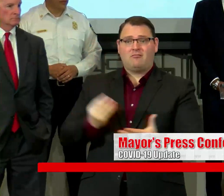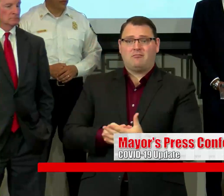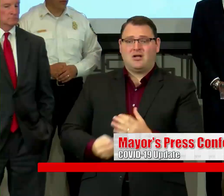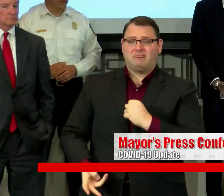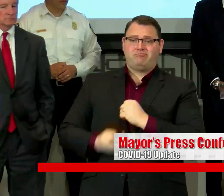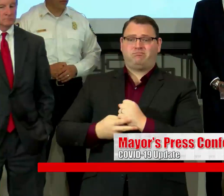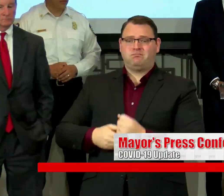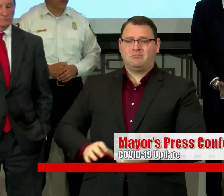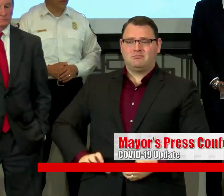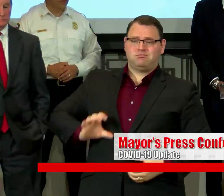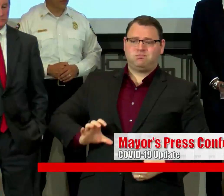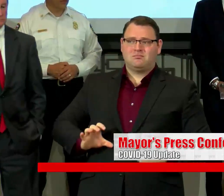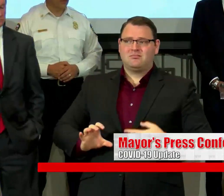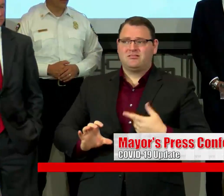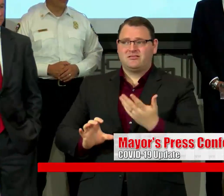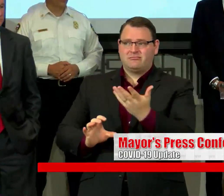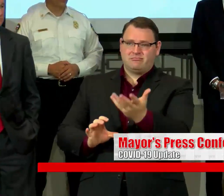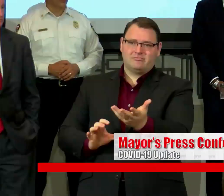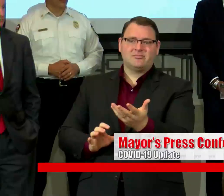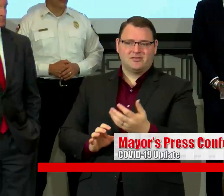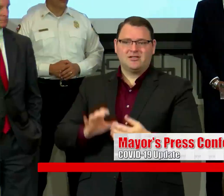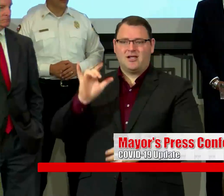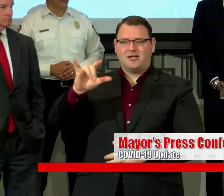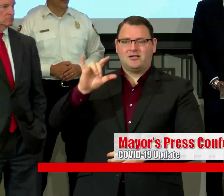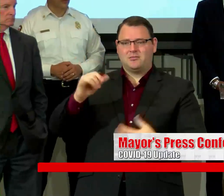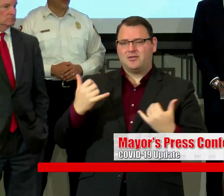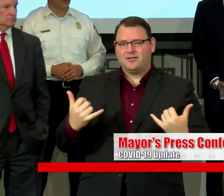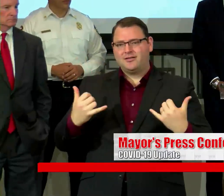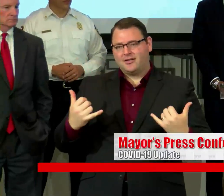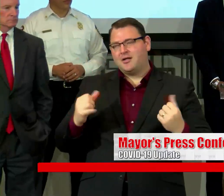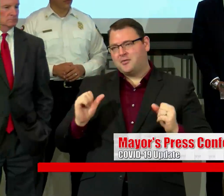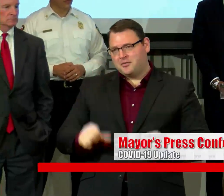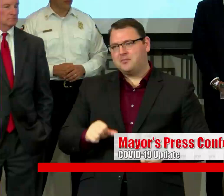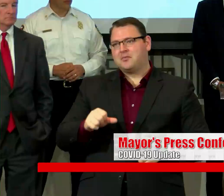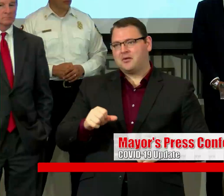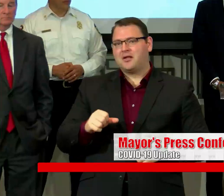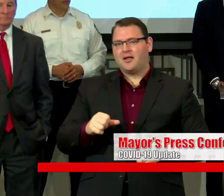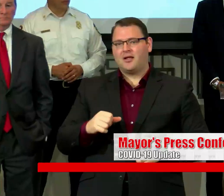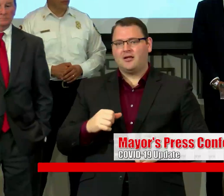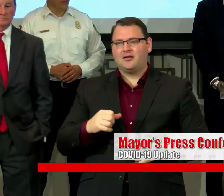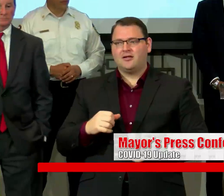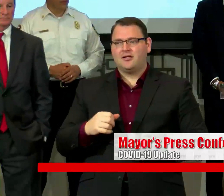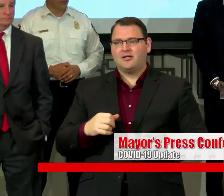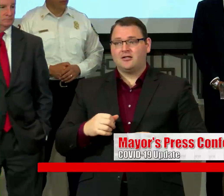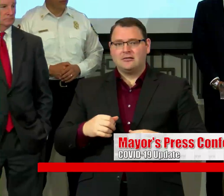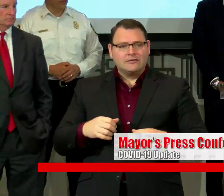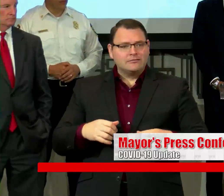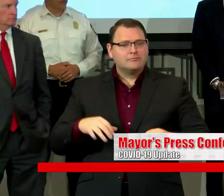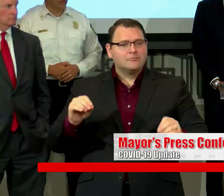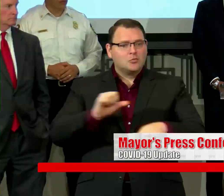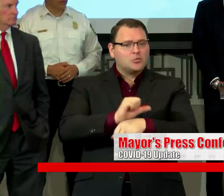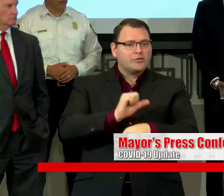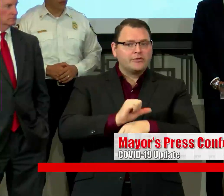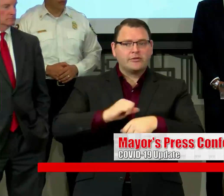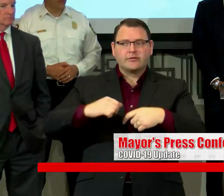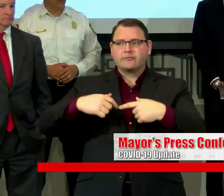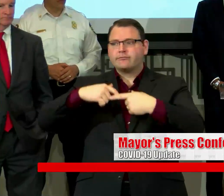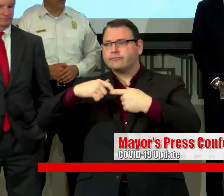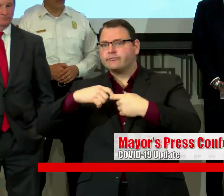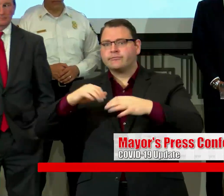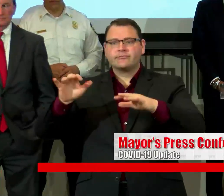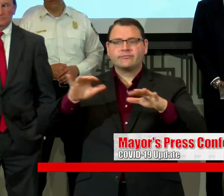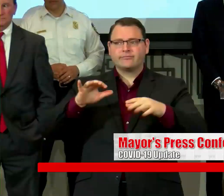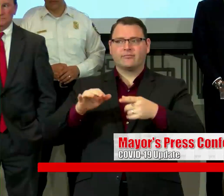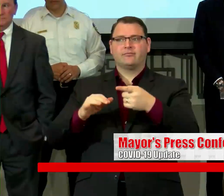they're in better shape to withstand many of these this downfall than, quite frankly, other parts of the city of